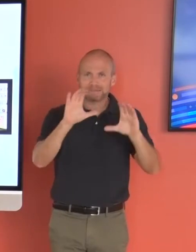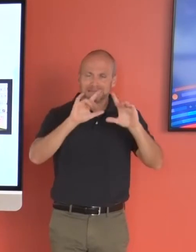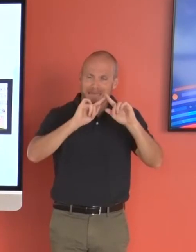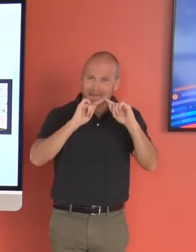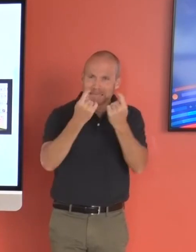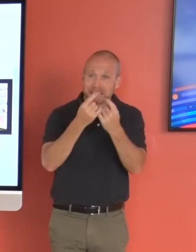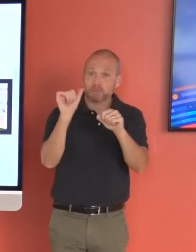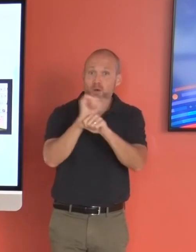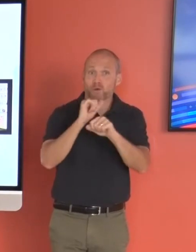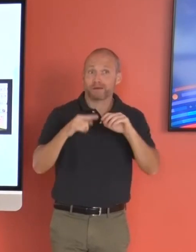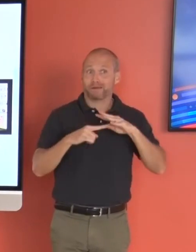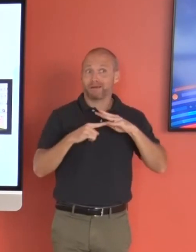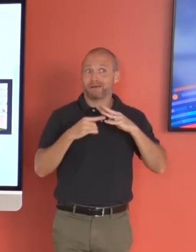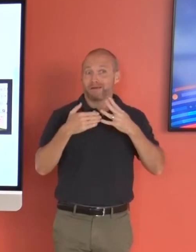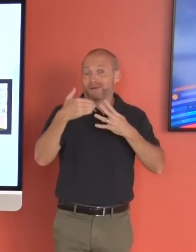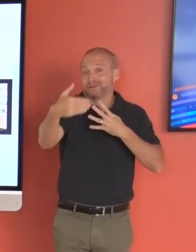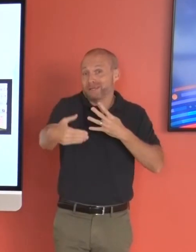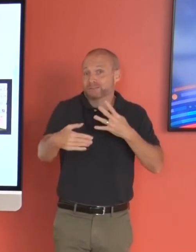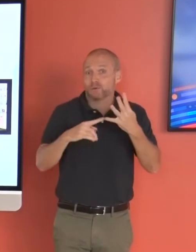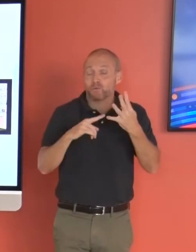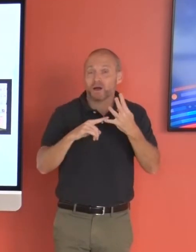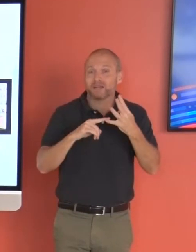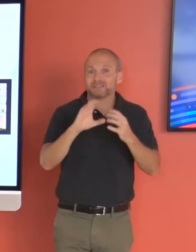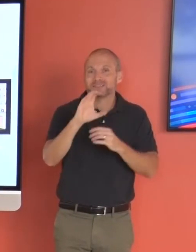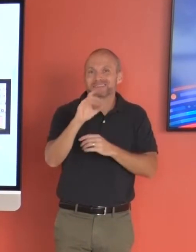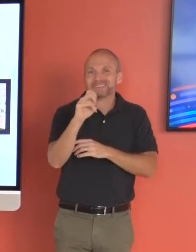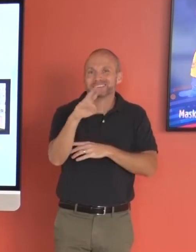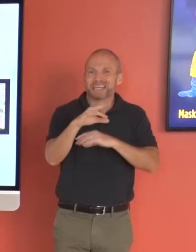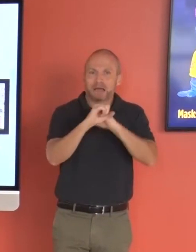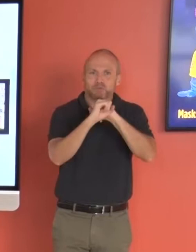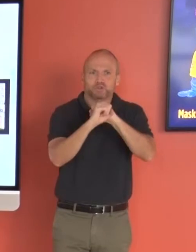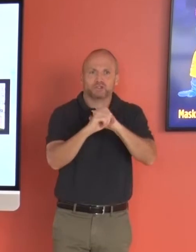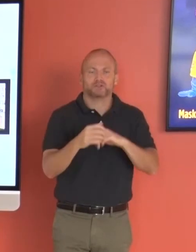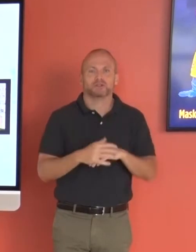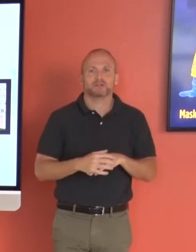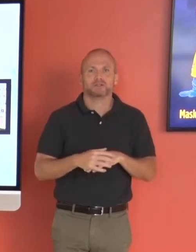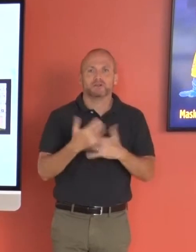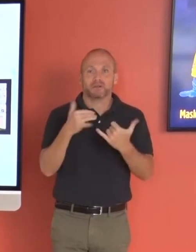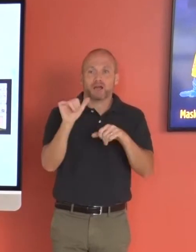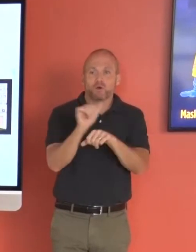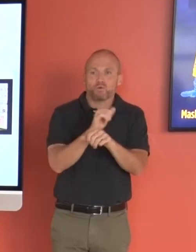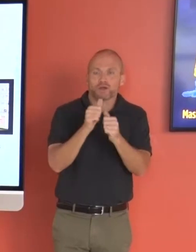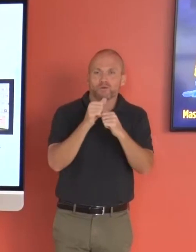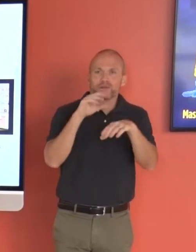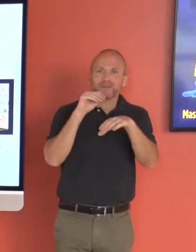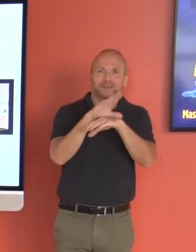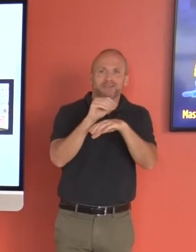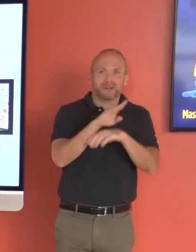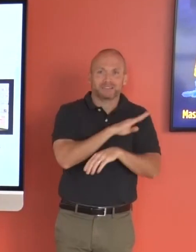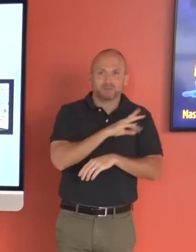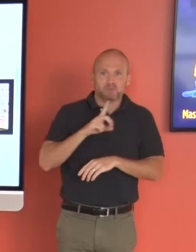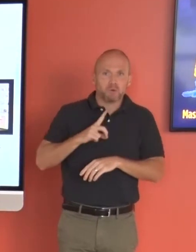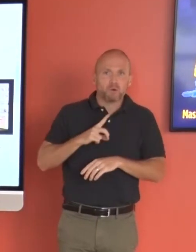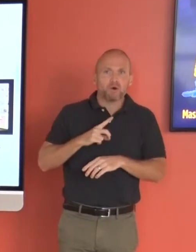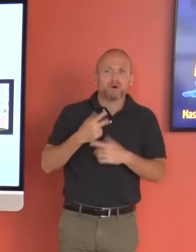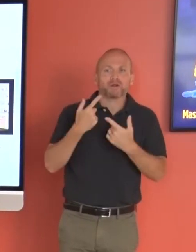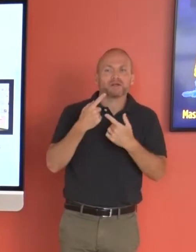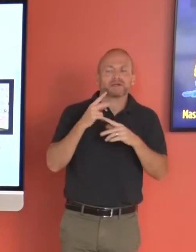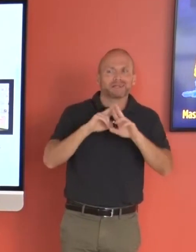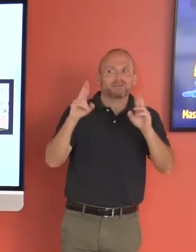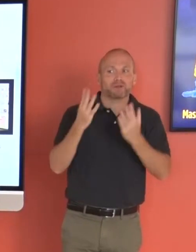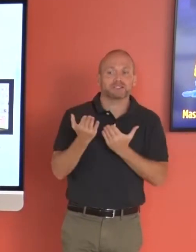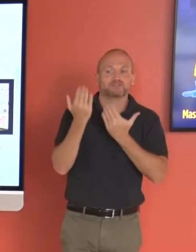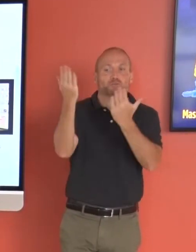on the next bachelor's degree, which is in cybersecurity. They're currently working with our advisory boards and looking to submit the curriculum